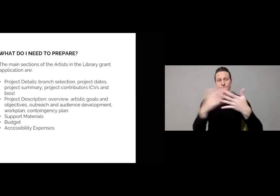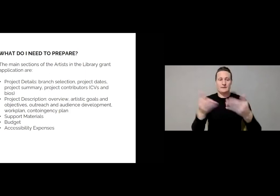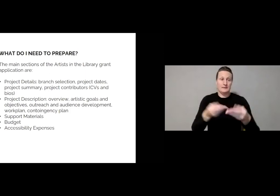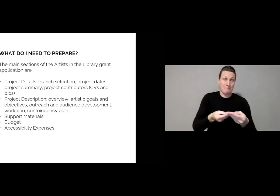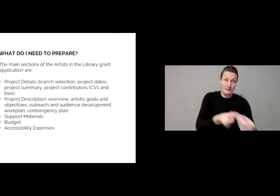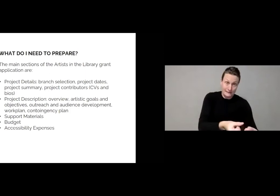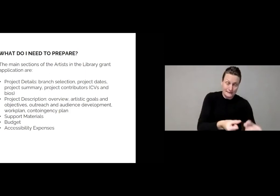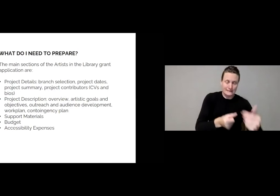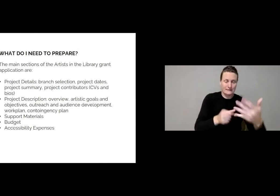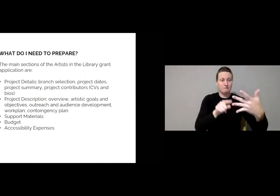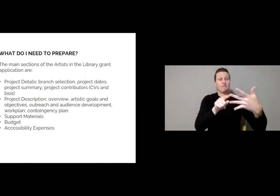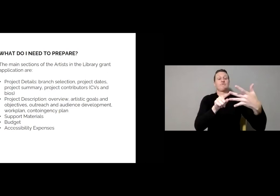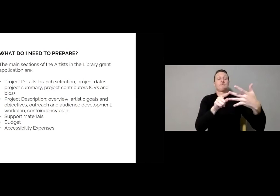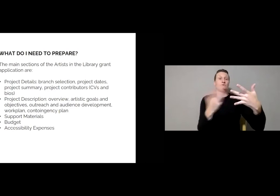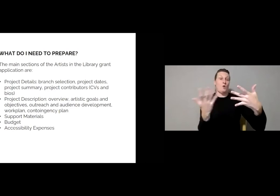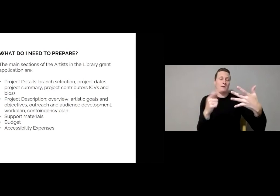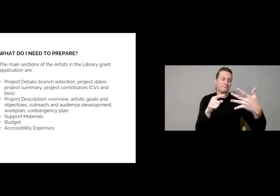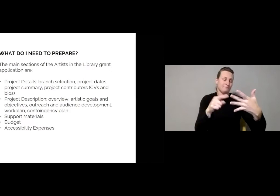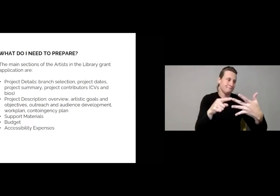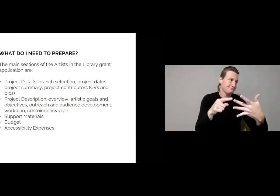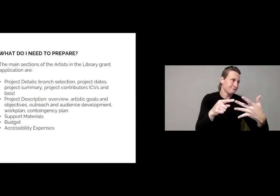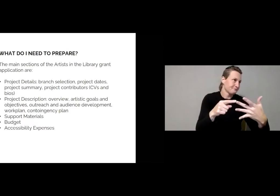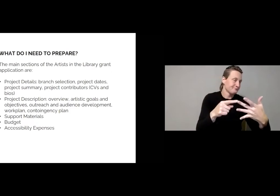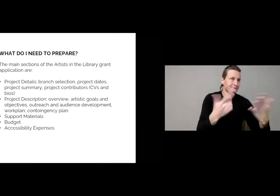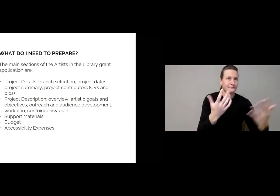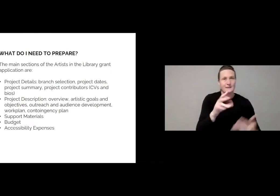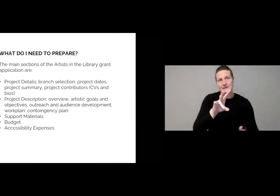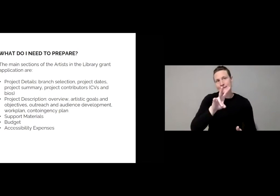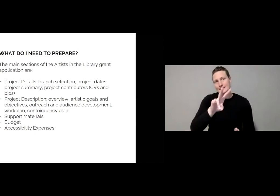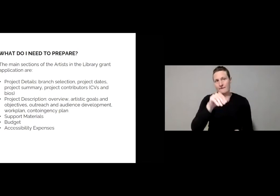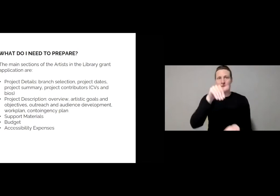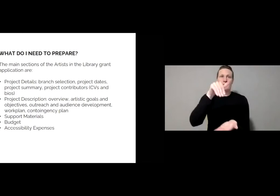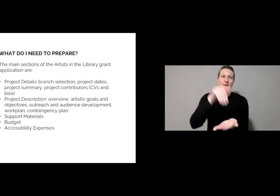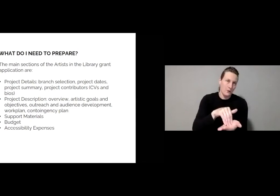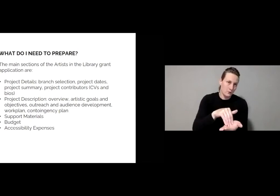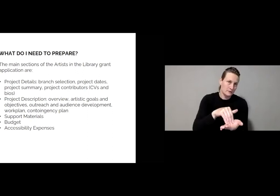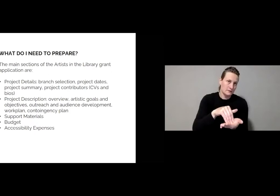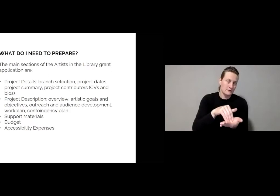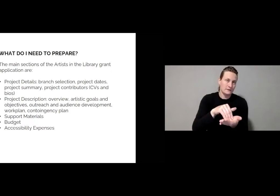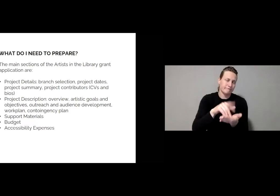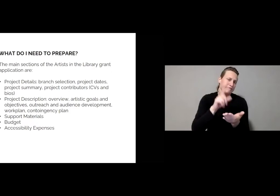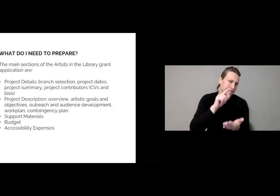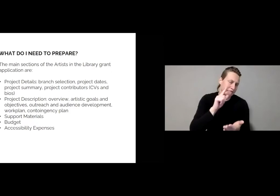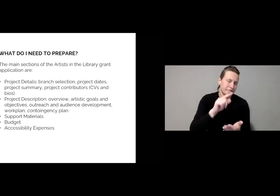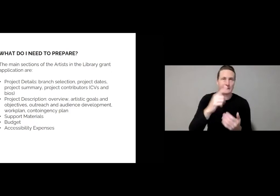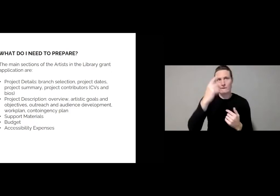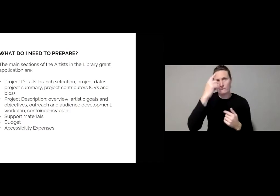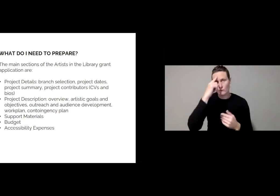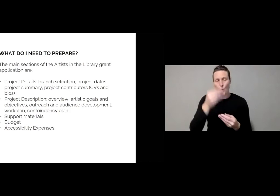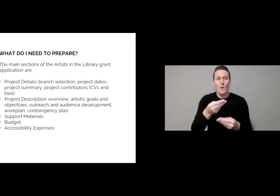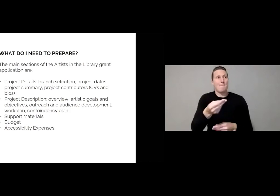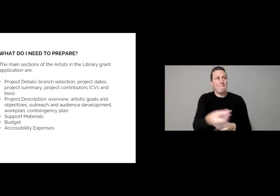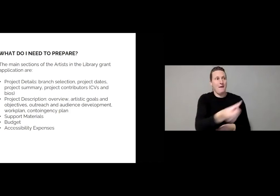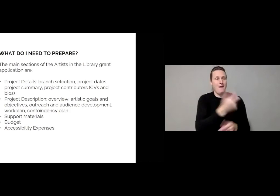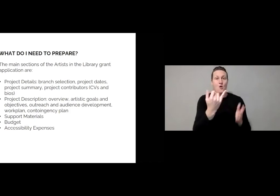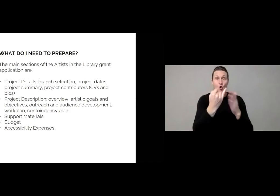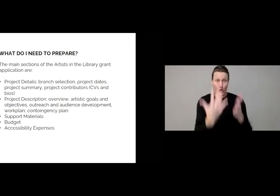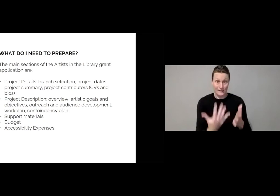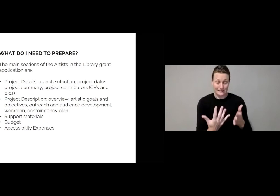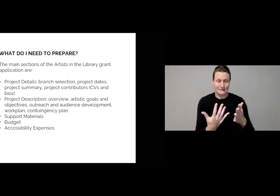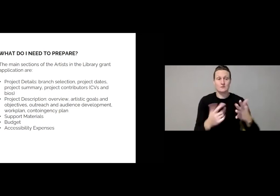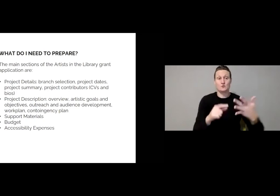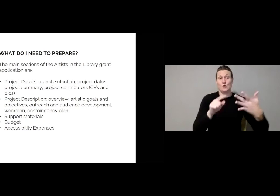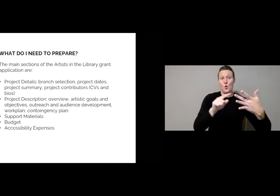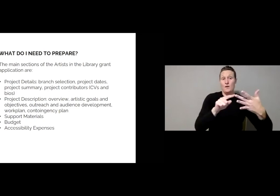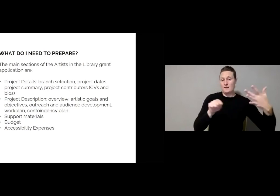I may have, say, you know, $7,000 for artist fees. So in my supplementary budget notes section, that's